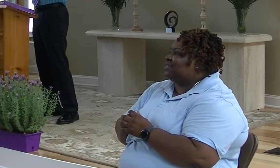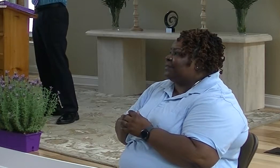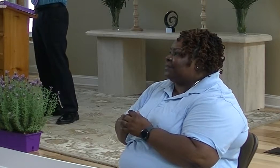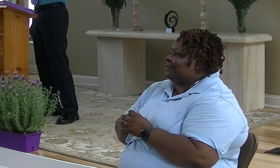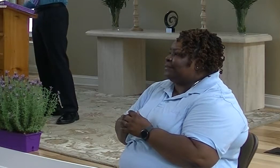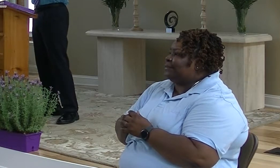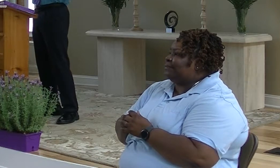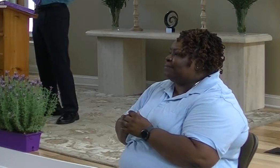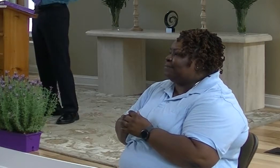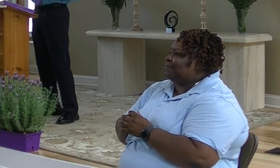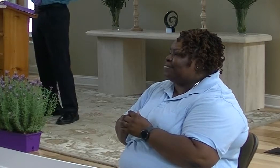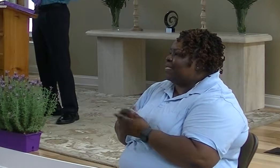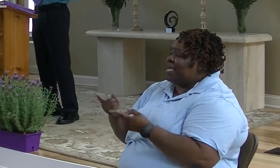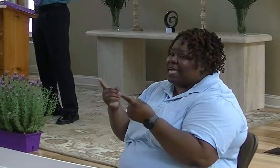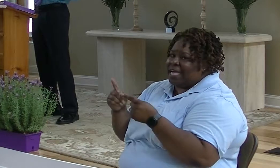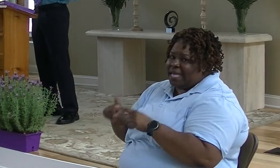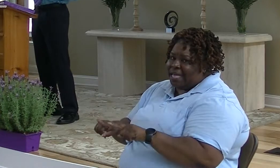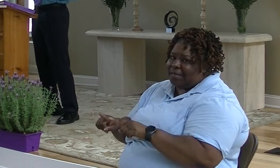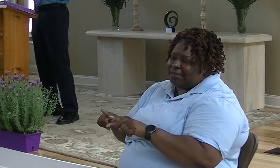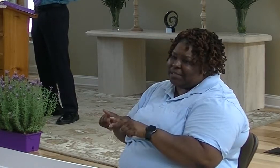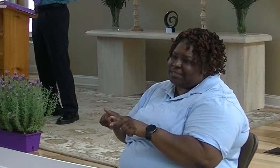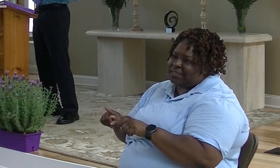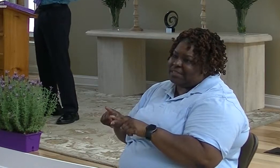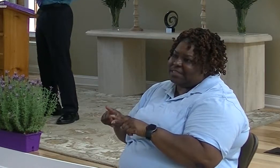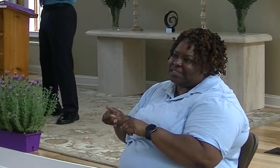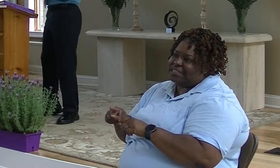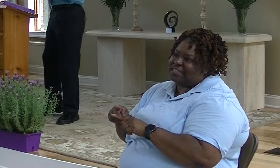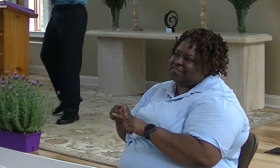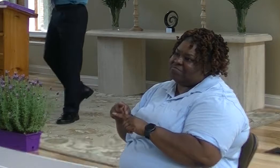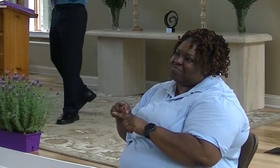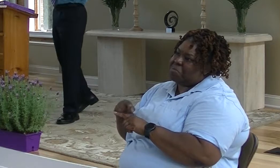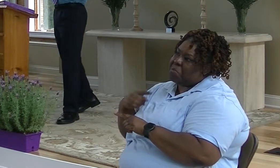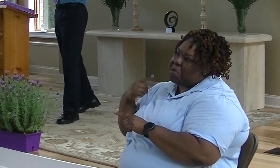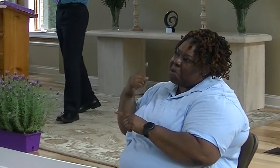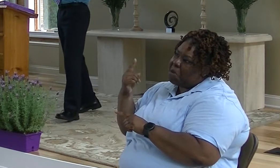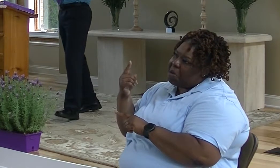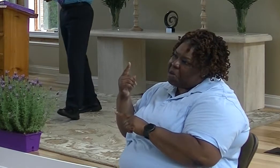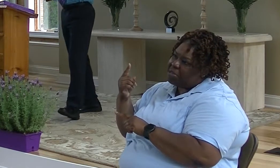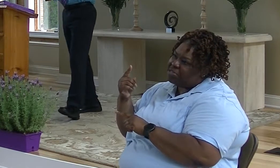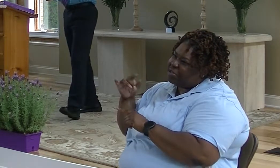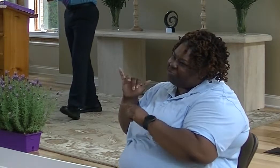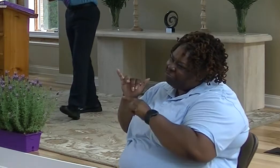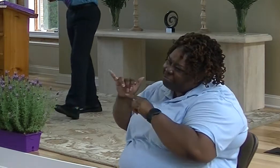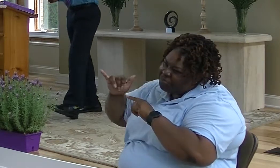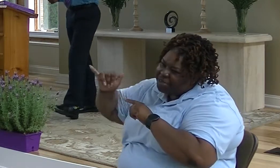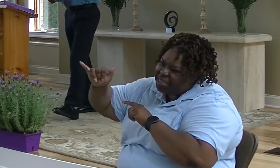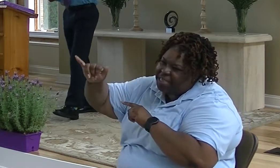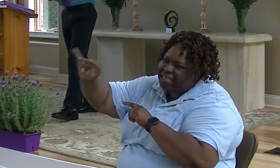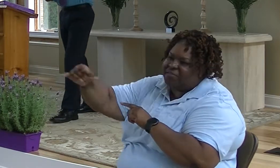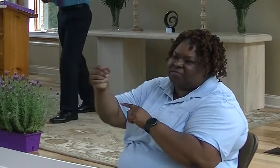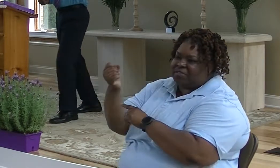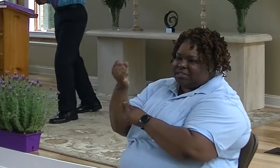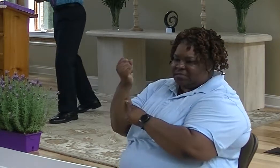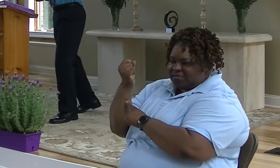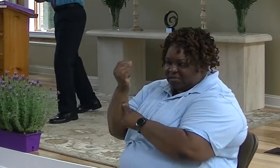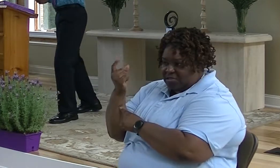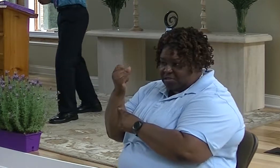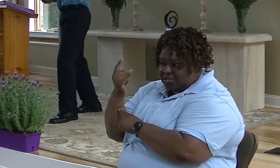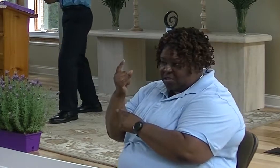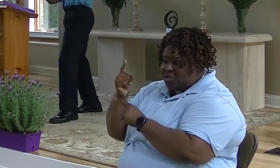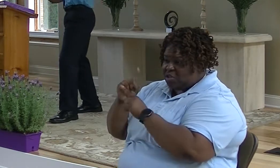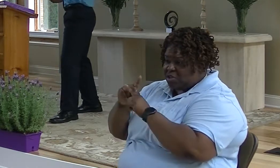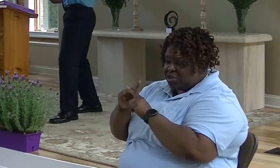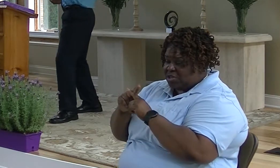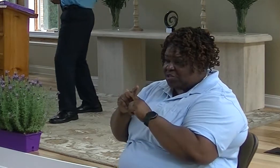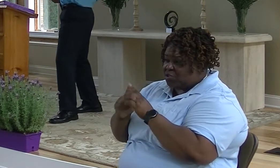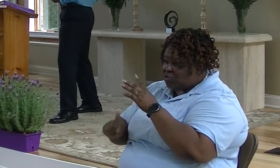diversity in showing up in infinite combinations. It's also abbreviated as IDIC. Infinite diversity